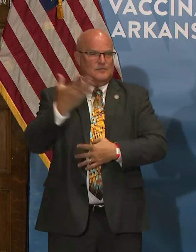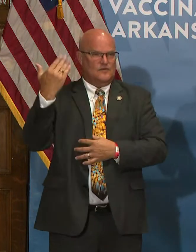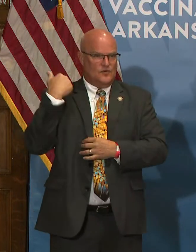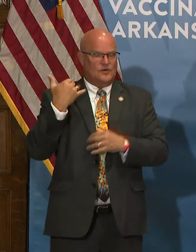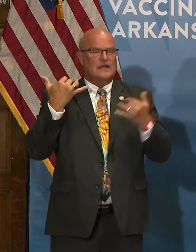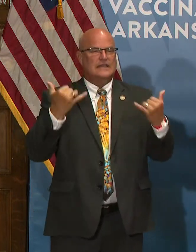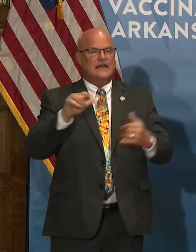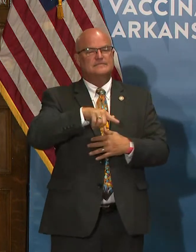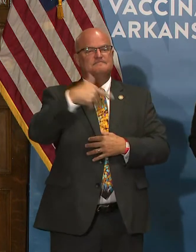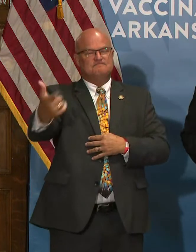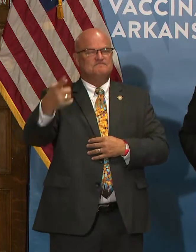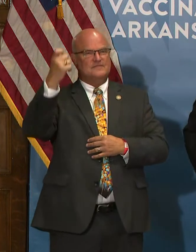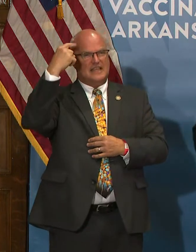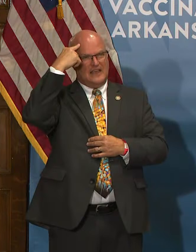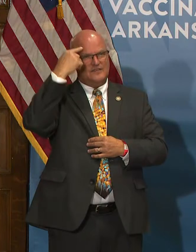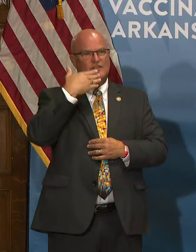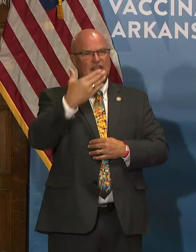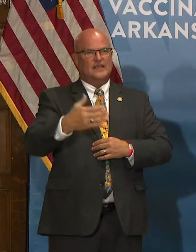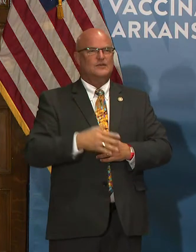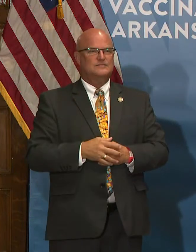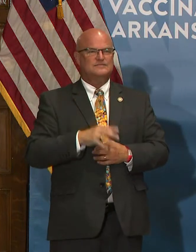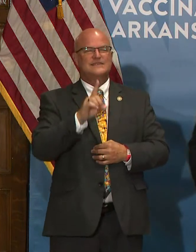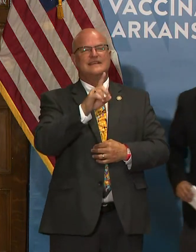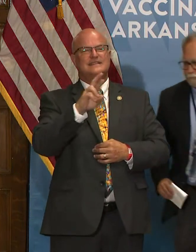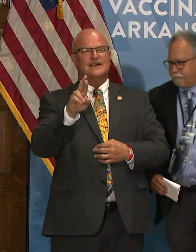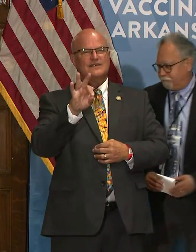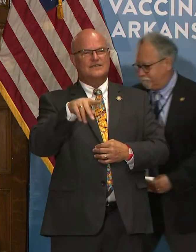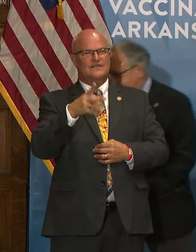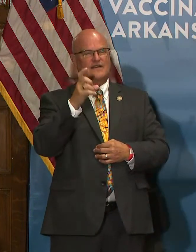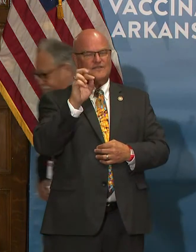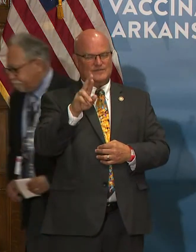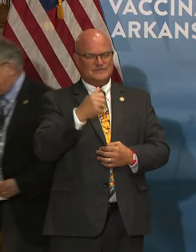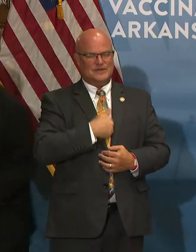much. Excuse me, to Dr. Pfeffer.